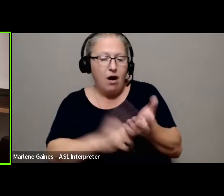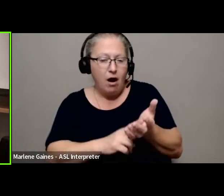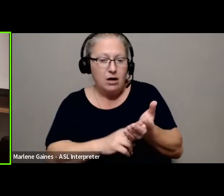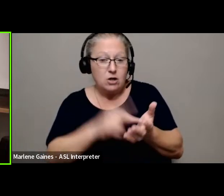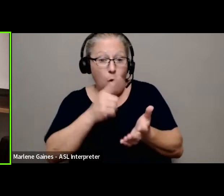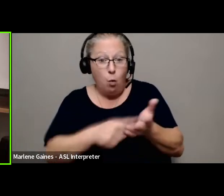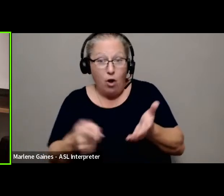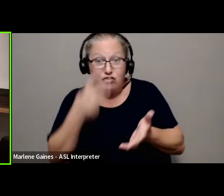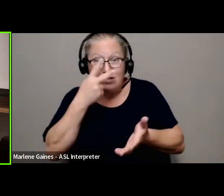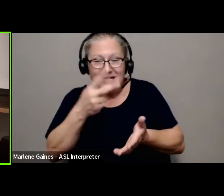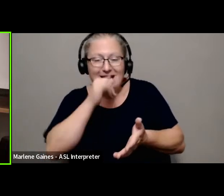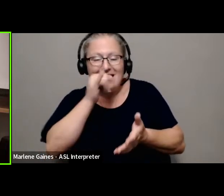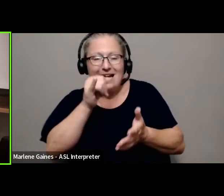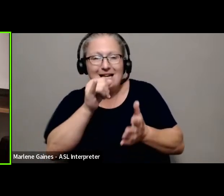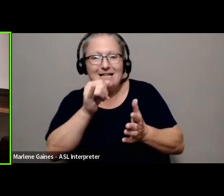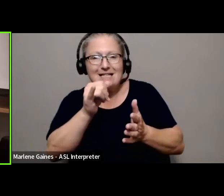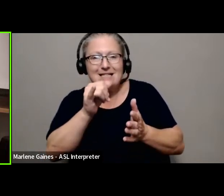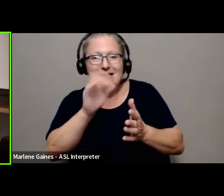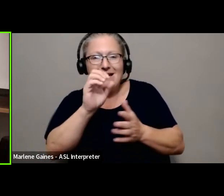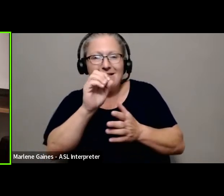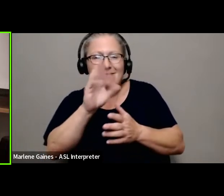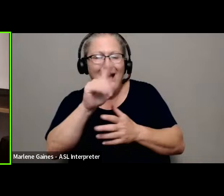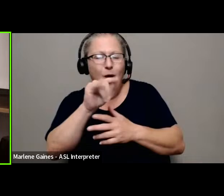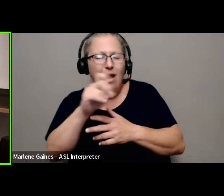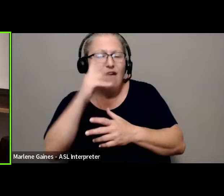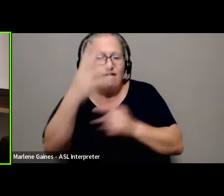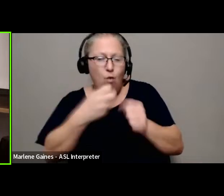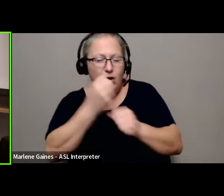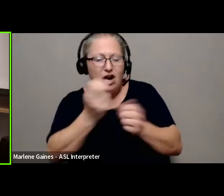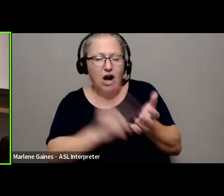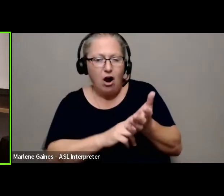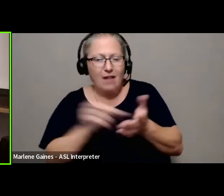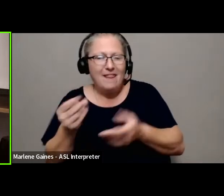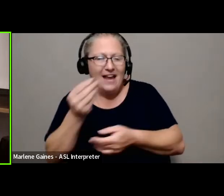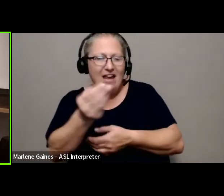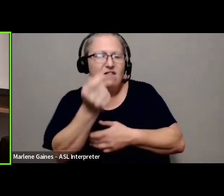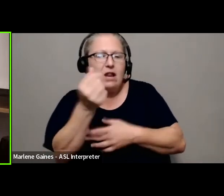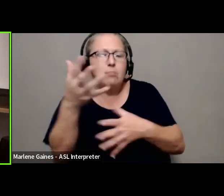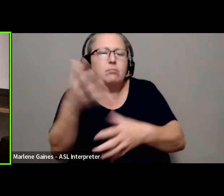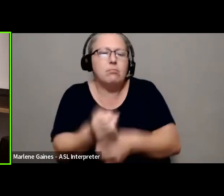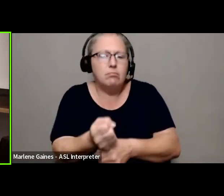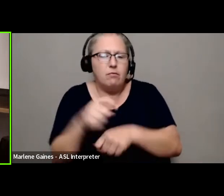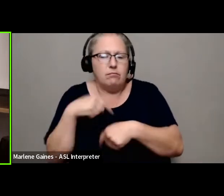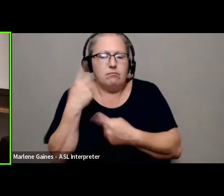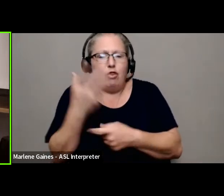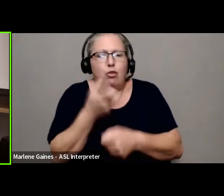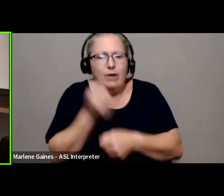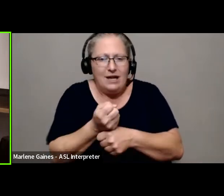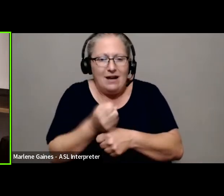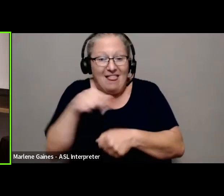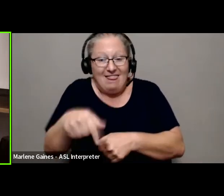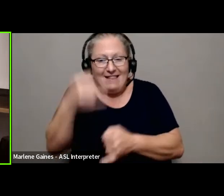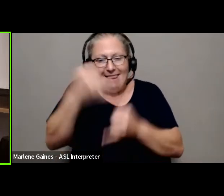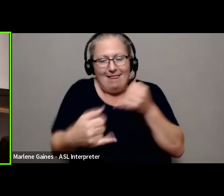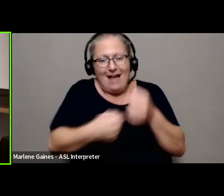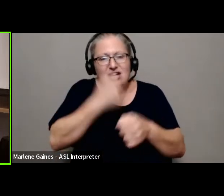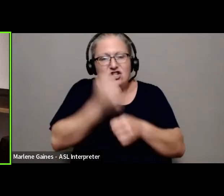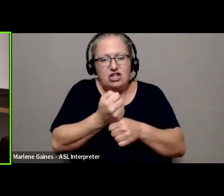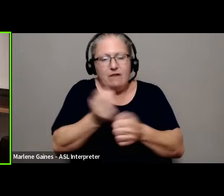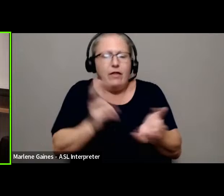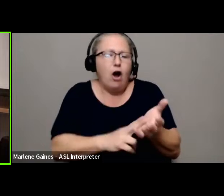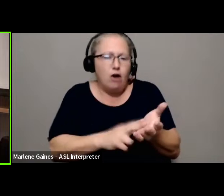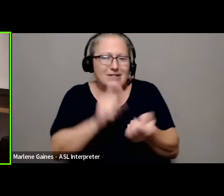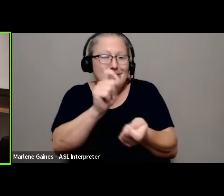is really an outline of a 4-year contract, and they give you a little bit of a summary over the last 3 years. This is the last year of that